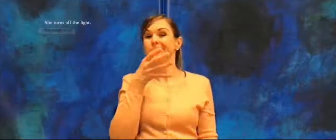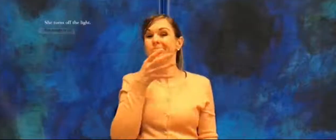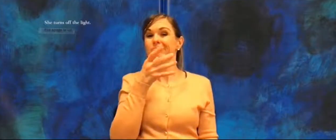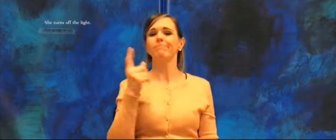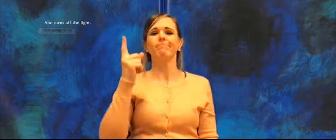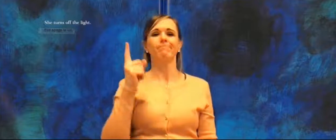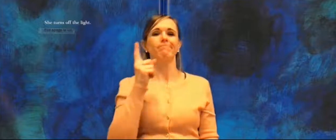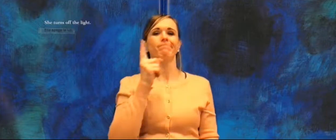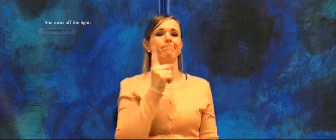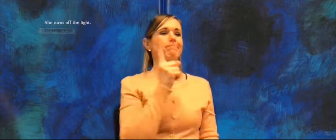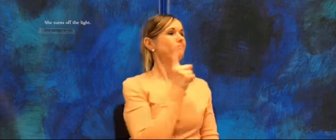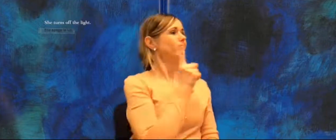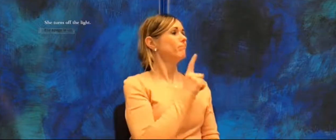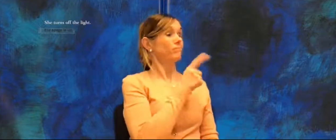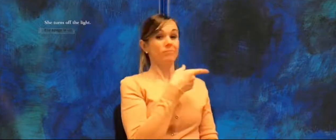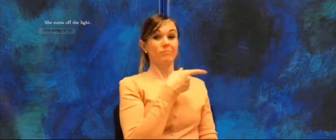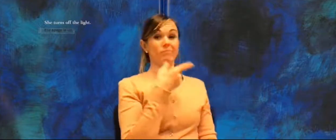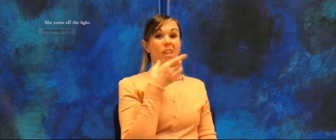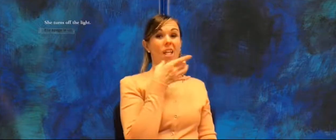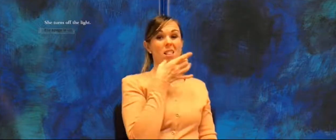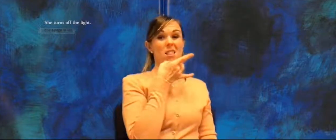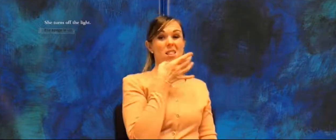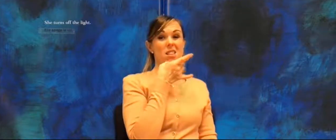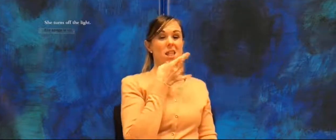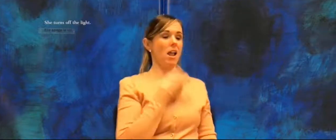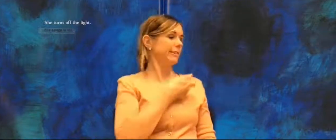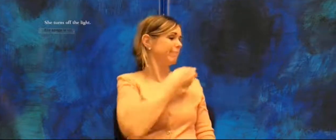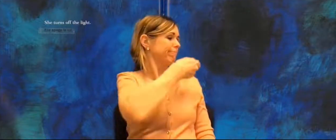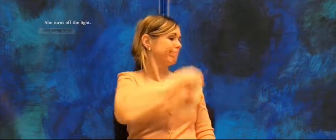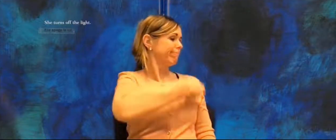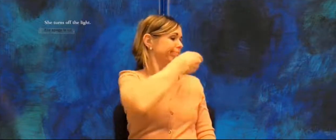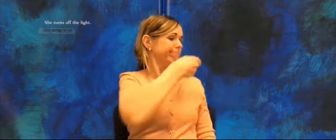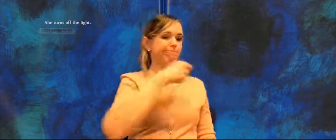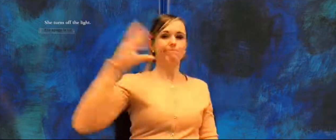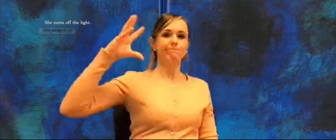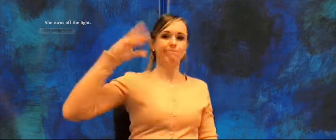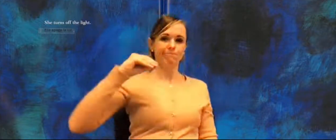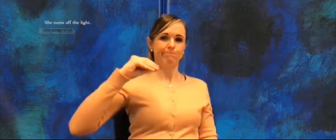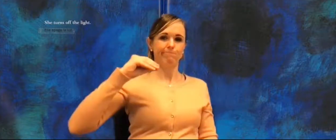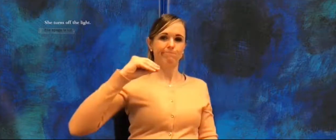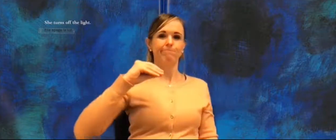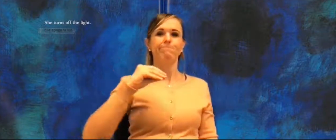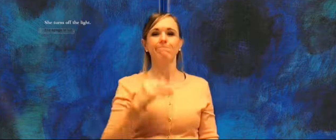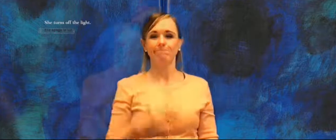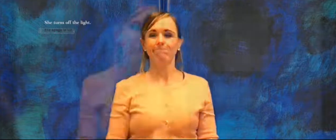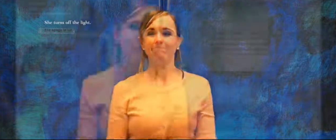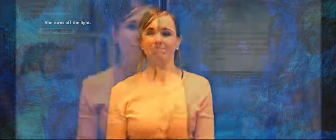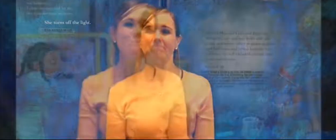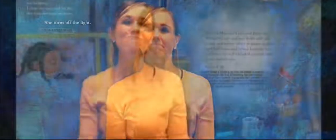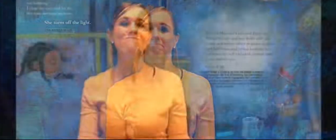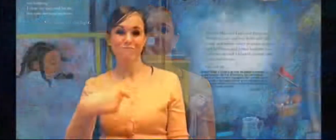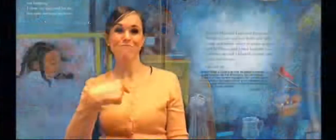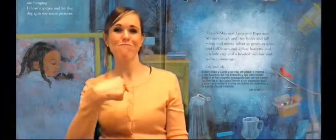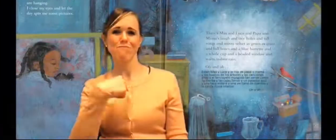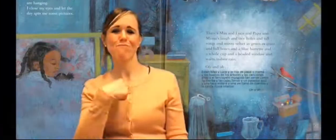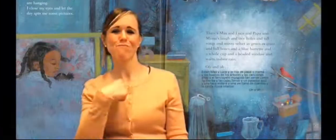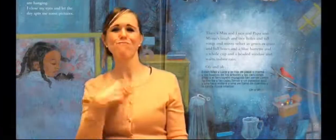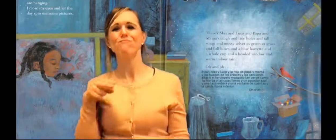sleep. Then Mama walks to the light switch. She switches it and turns the lights